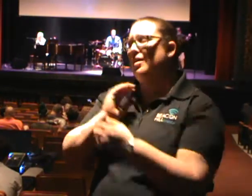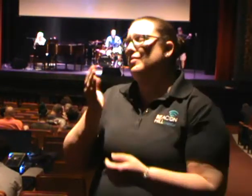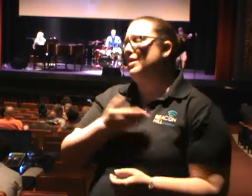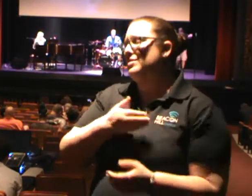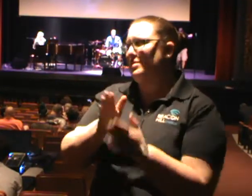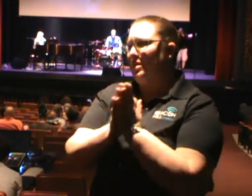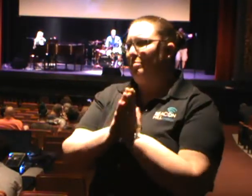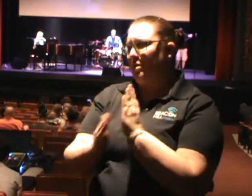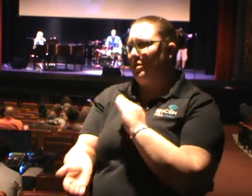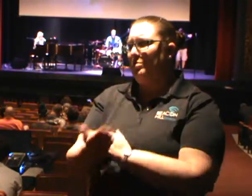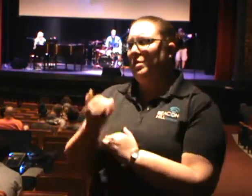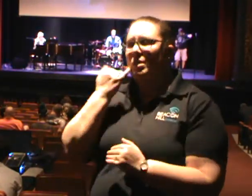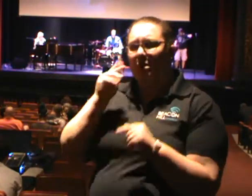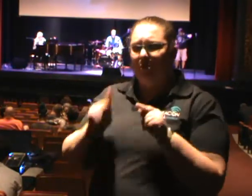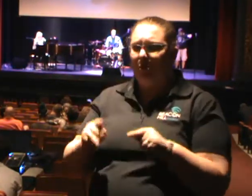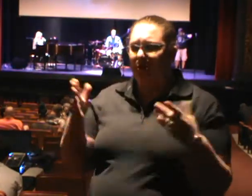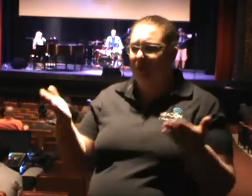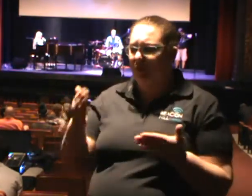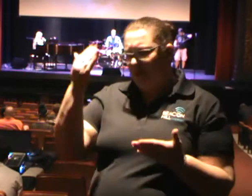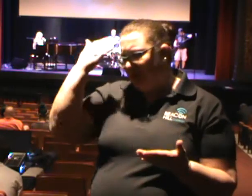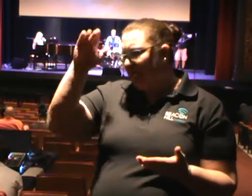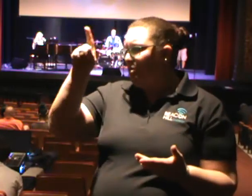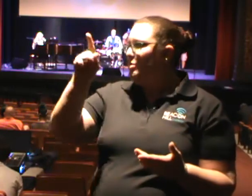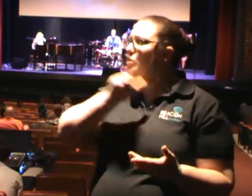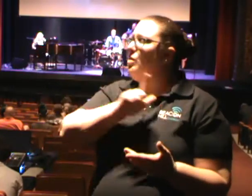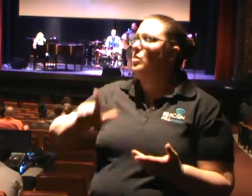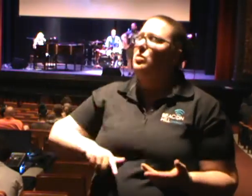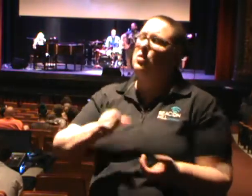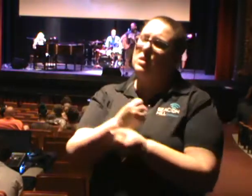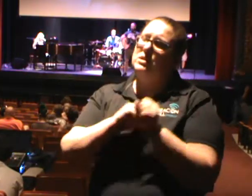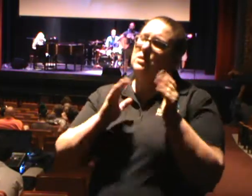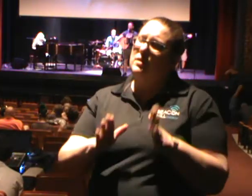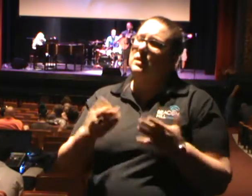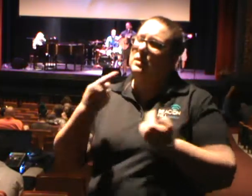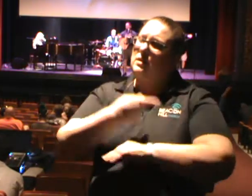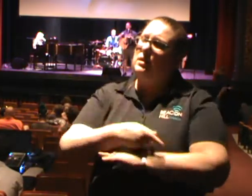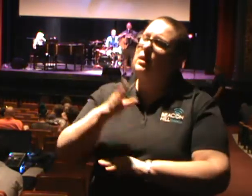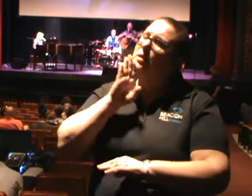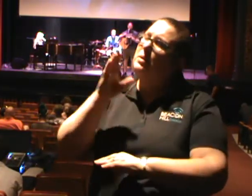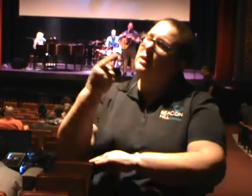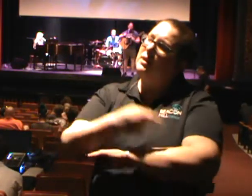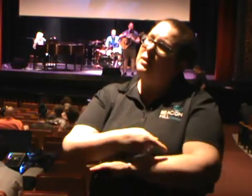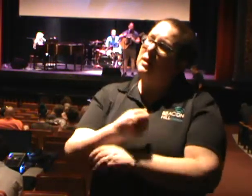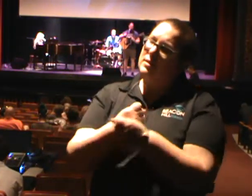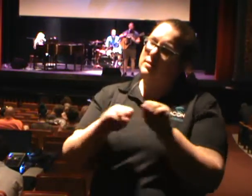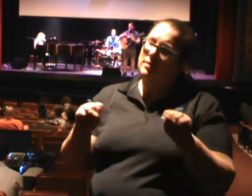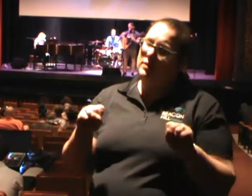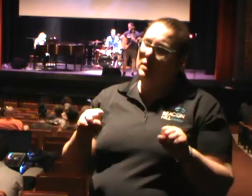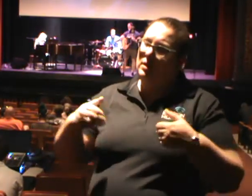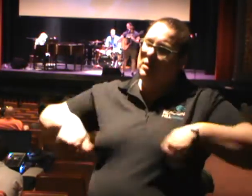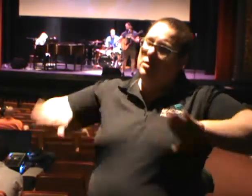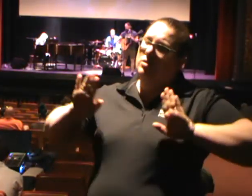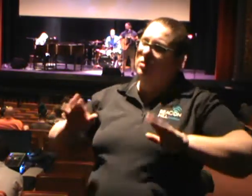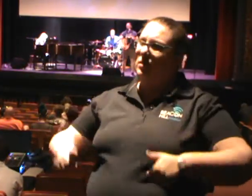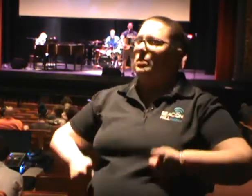that there's someone here today that doesn't know you as Lord and Savior. Today will be the day of salvation for them, that they would turn their life over to